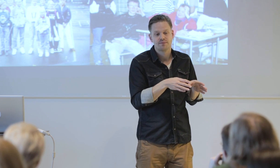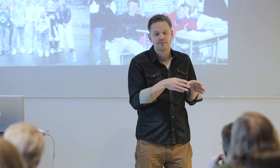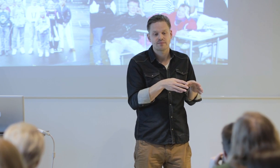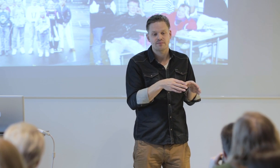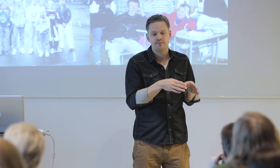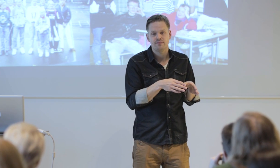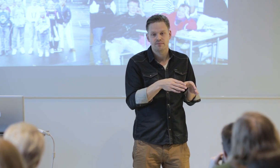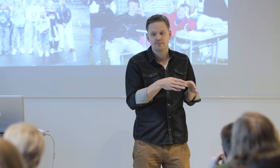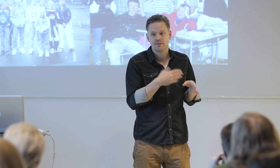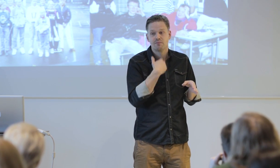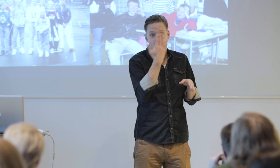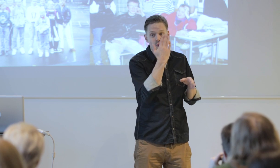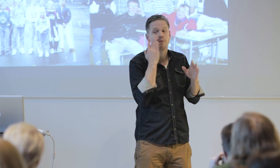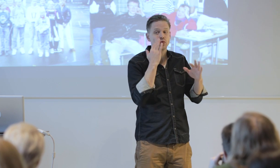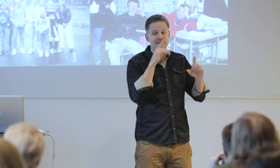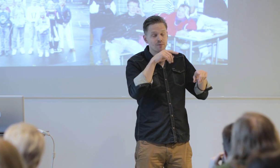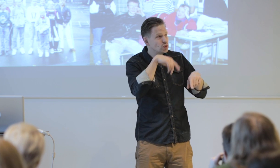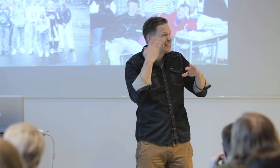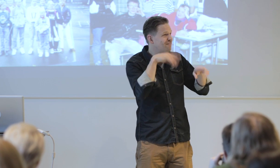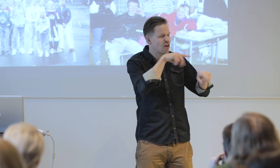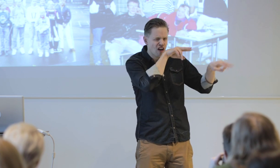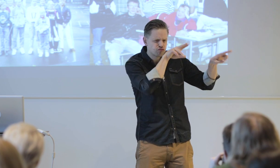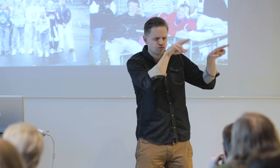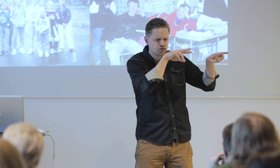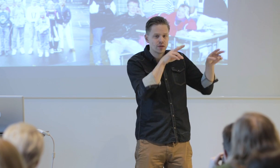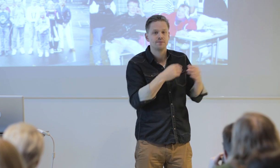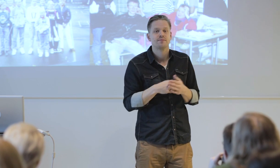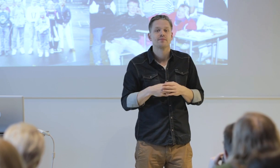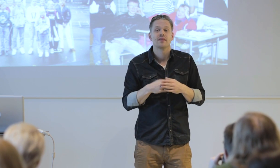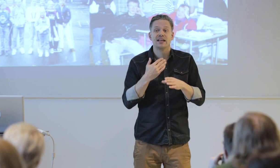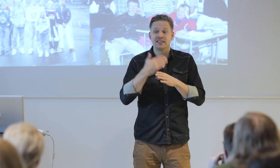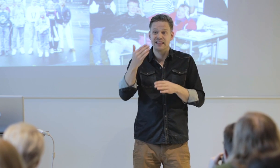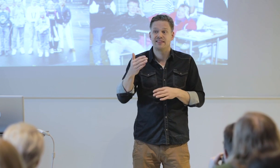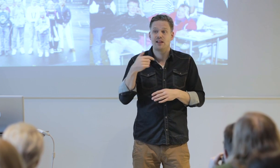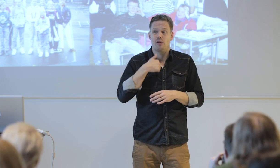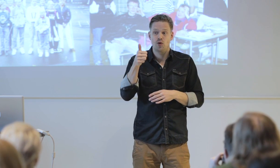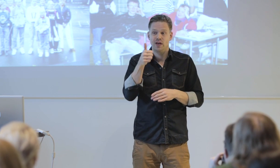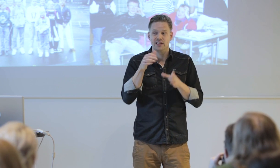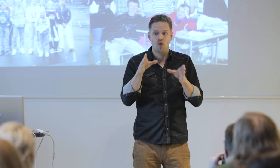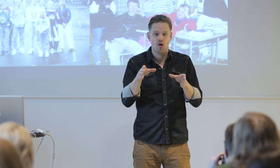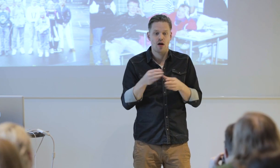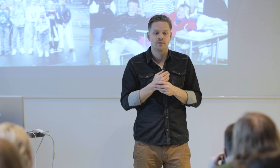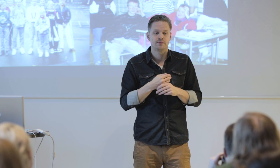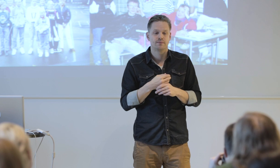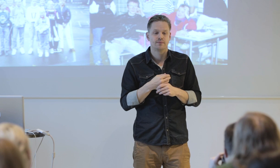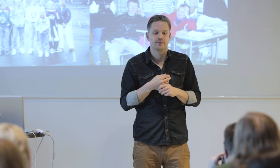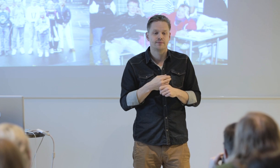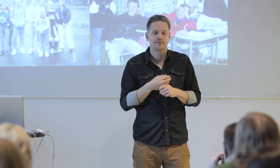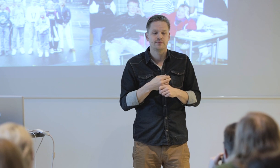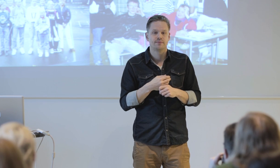I decided to stay in the class in the recess, and I was looking at the music videos there, and then at ninth grade,